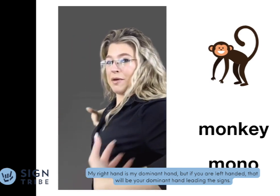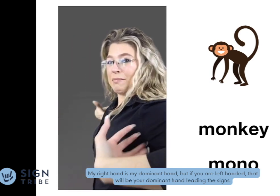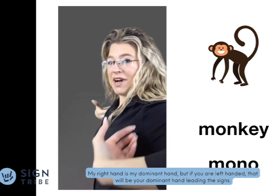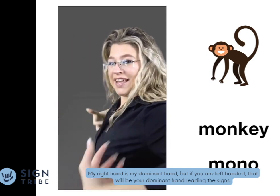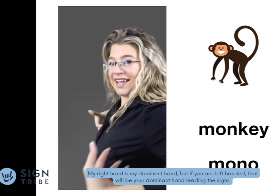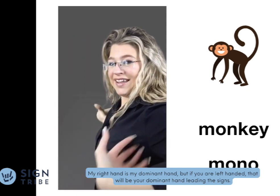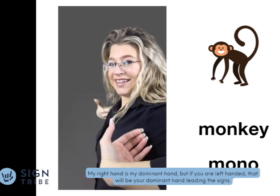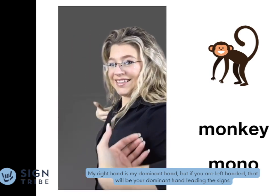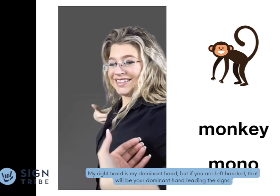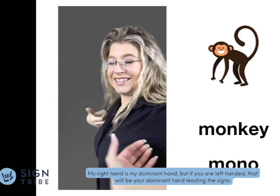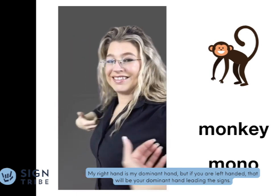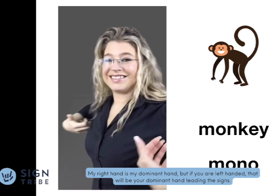Monkey.